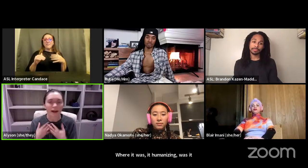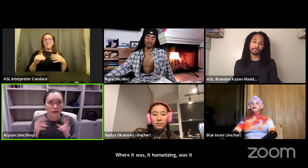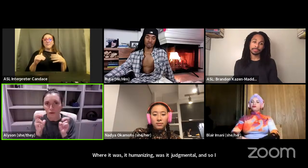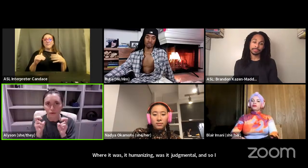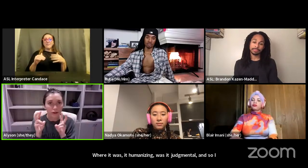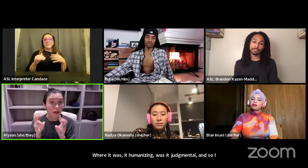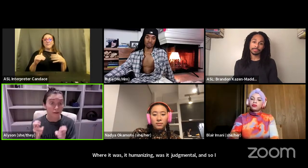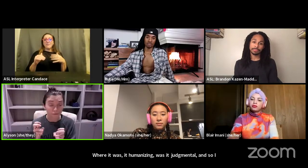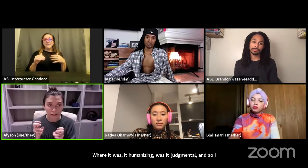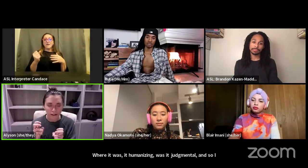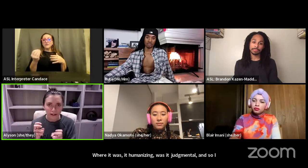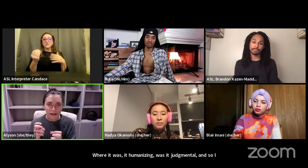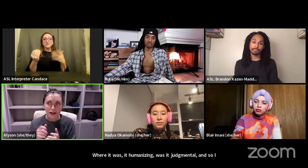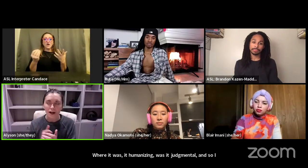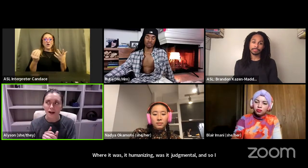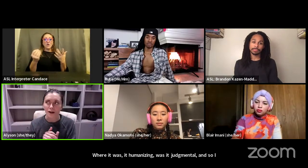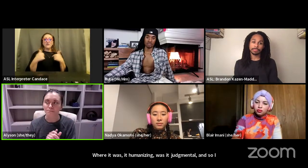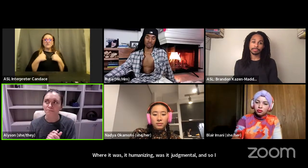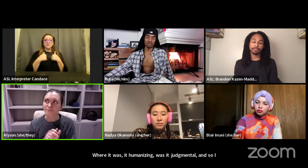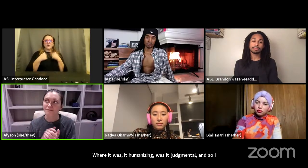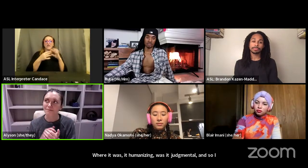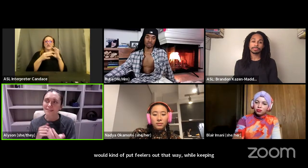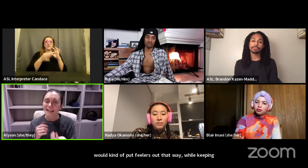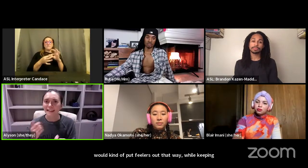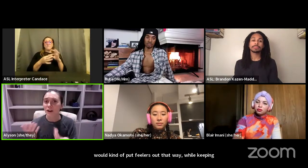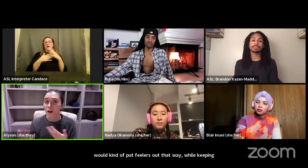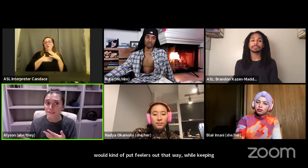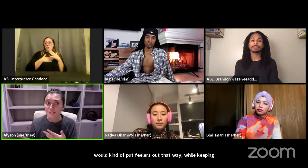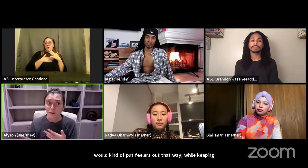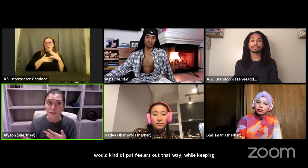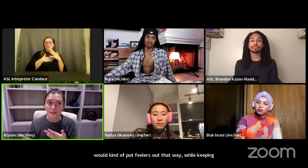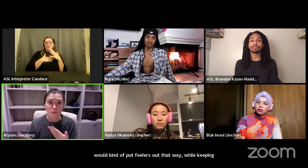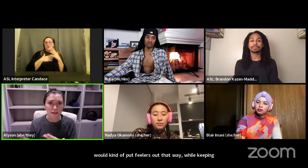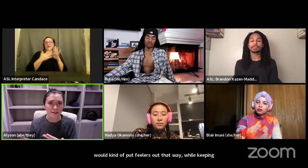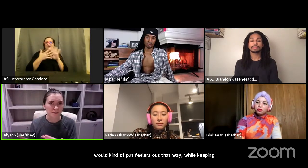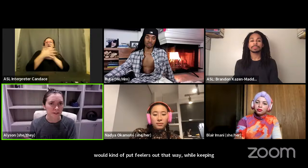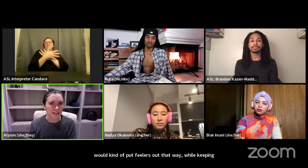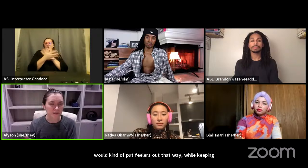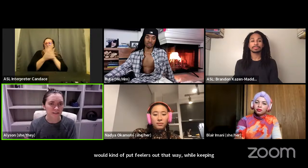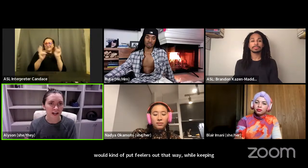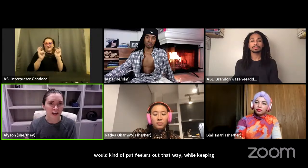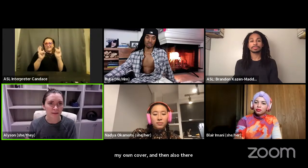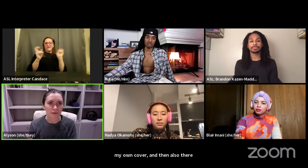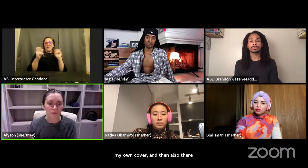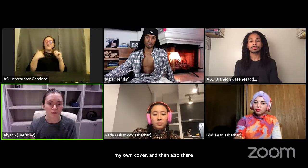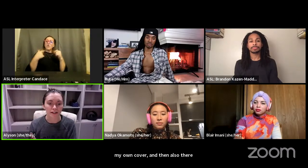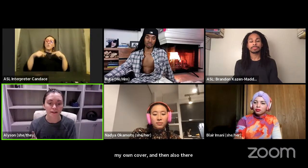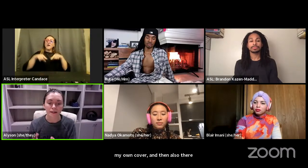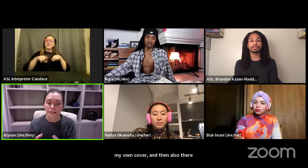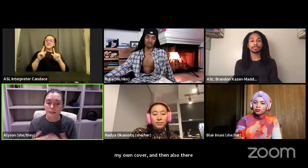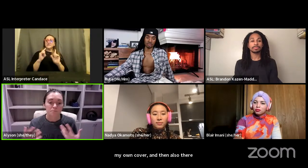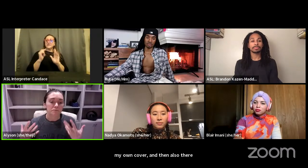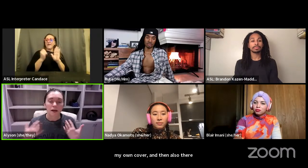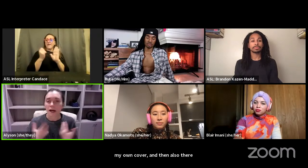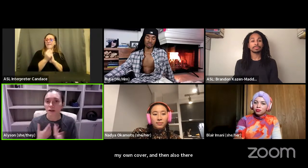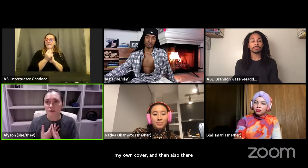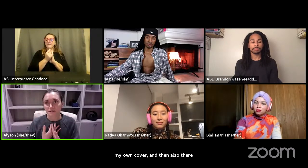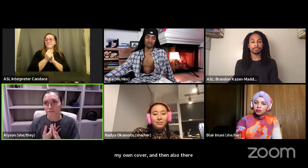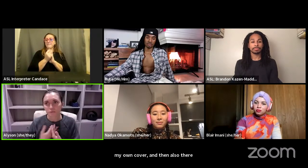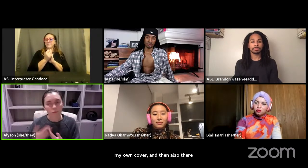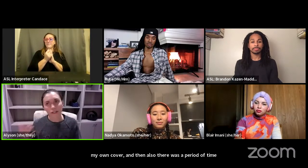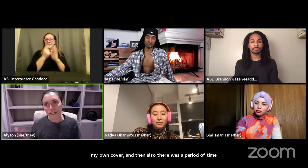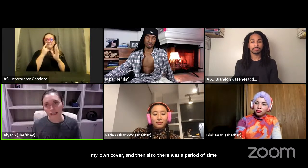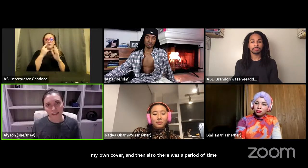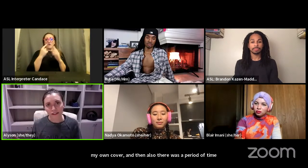keeping my own cover. And then also there was a period of time where I